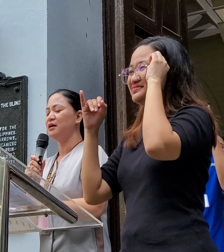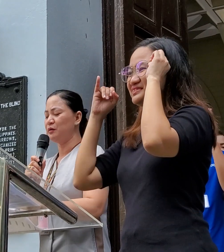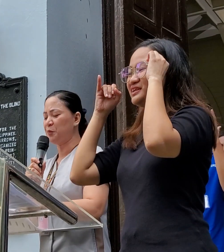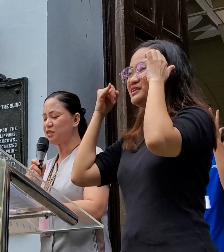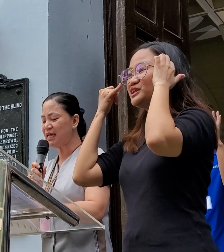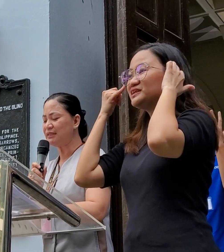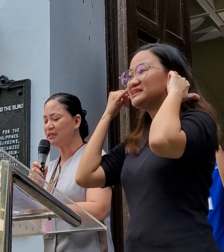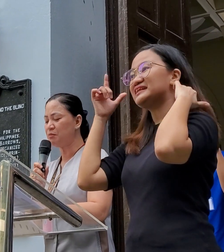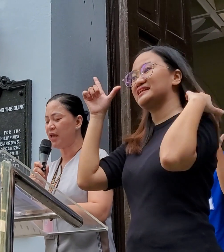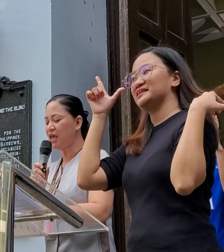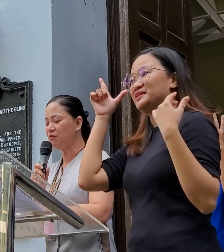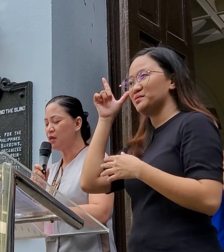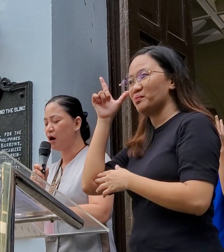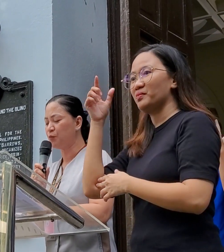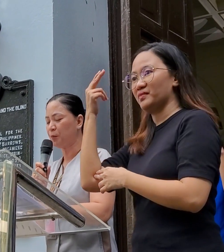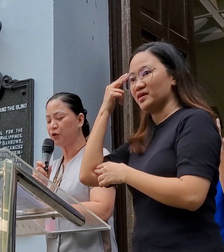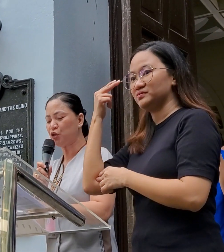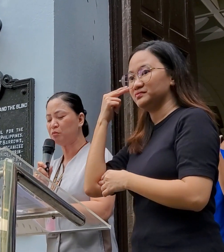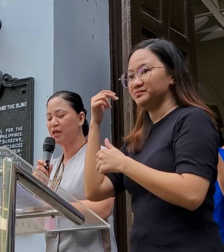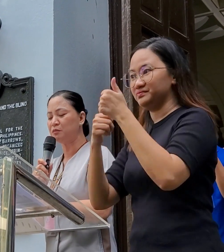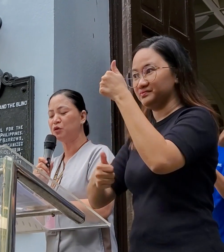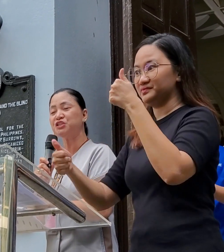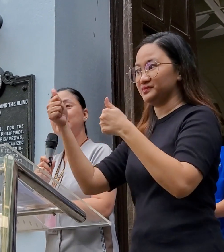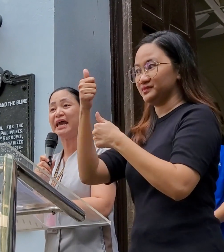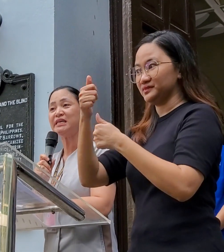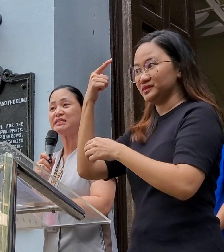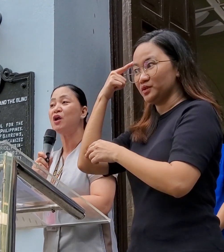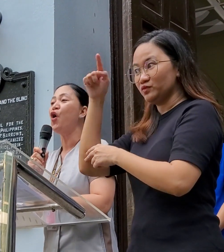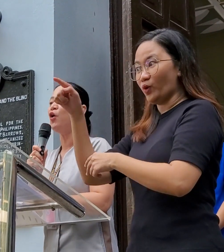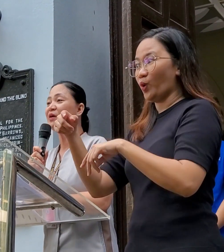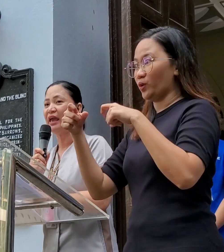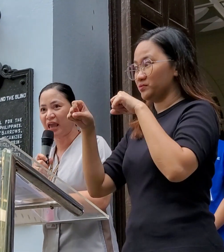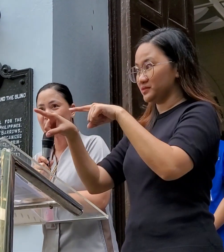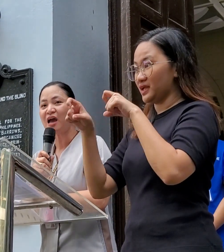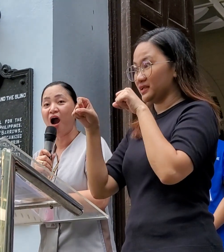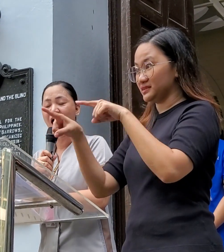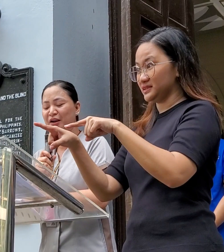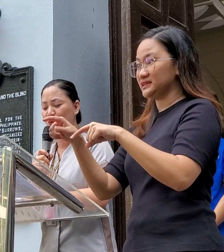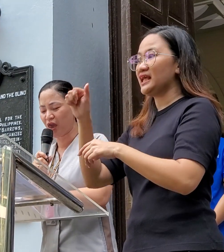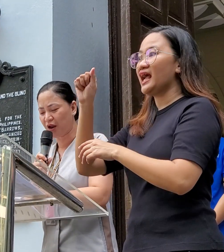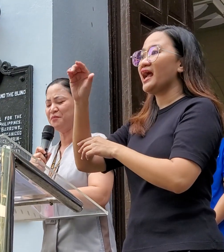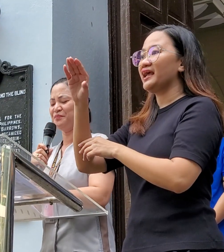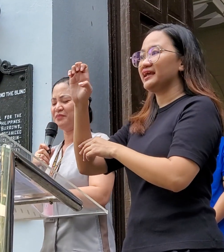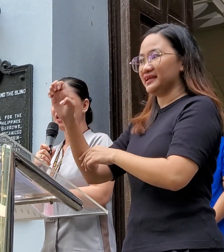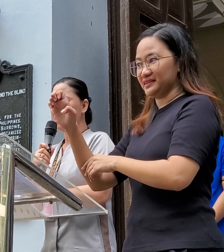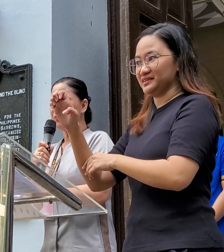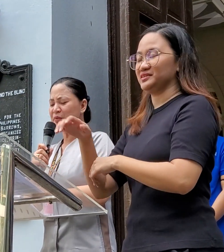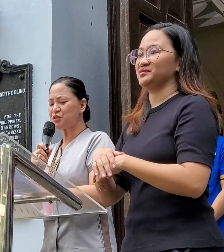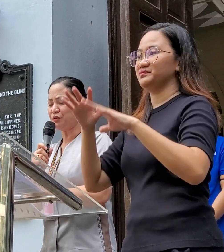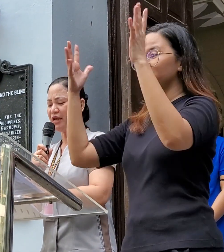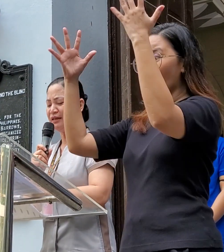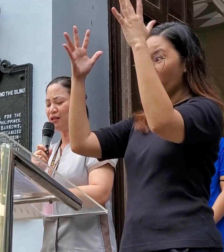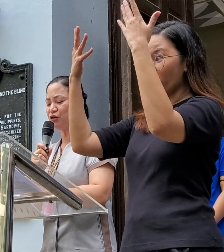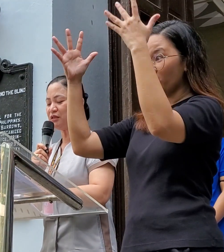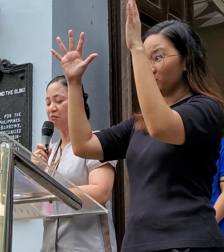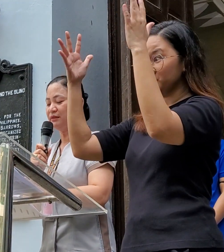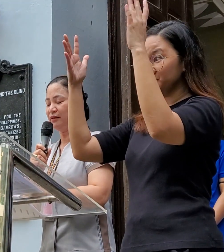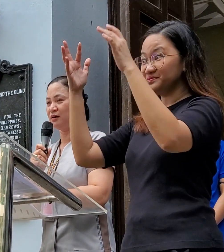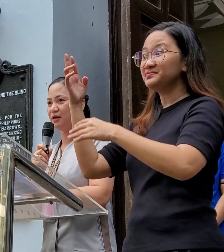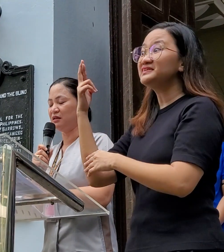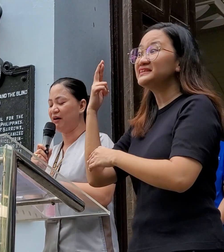Head Representative AVR for Procurement Merchandising of Ace Hardware. Mr.